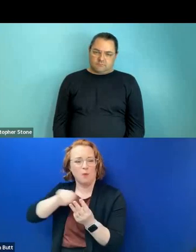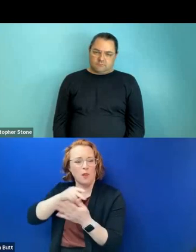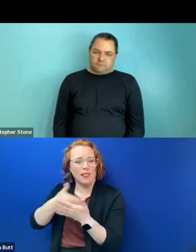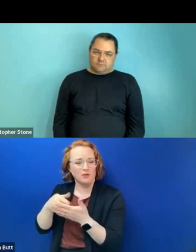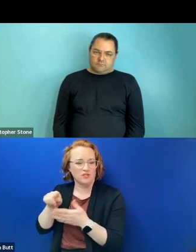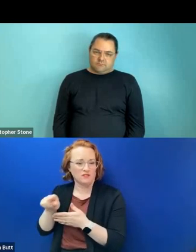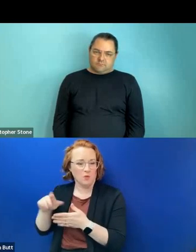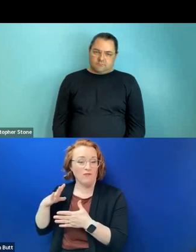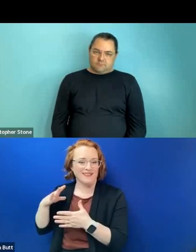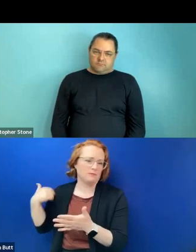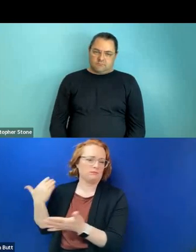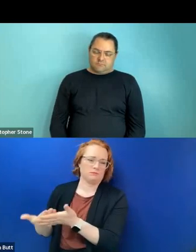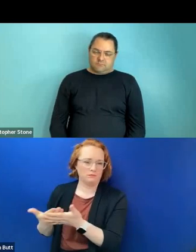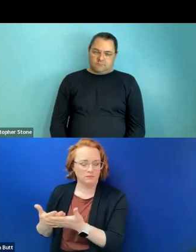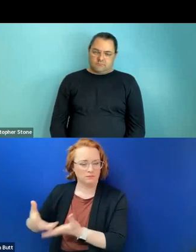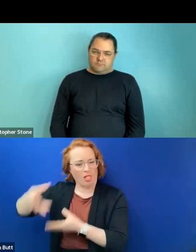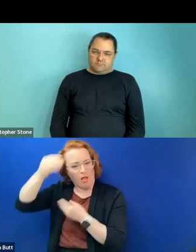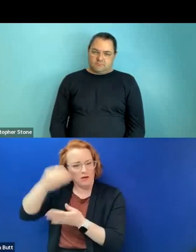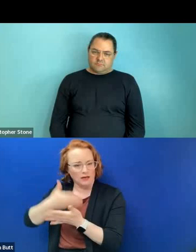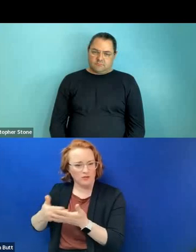came to BSL, it was